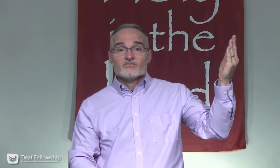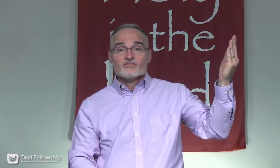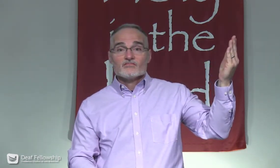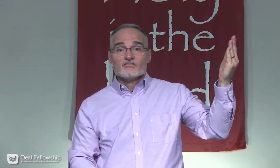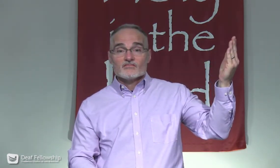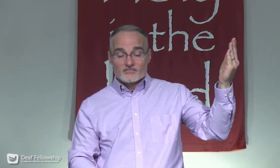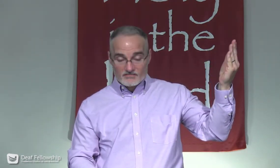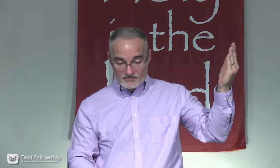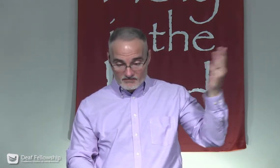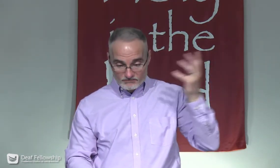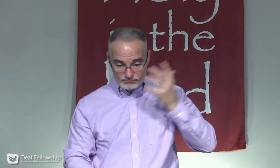care?